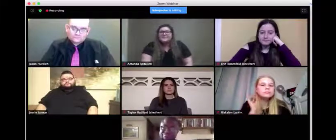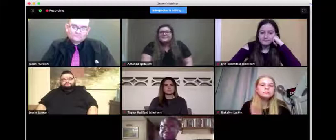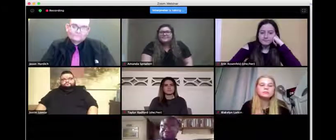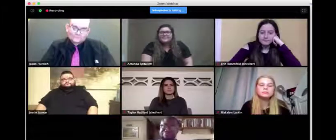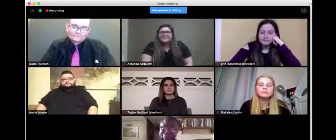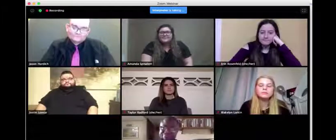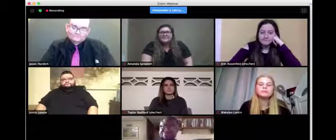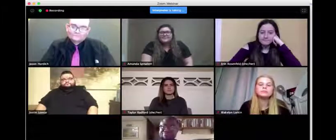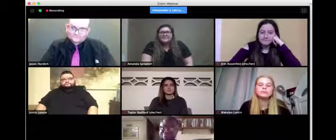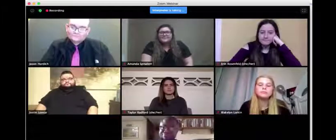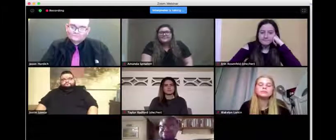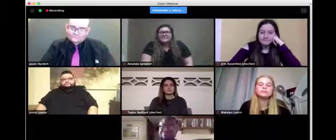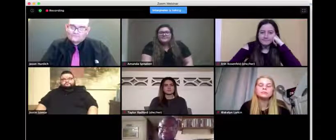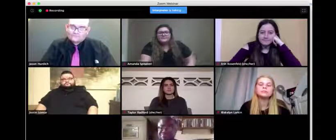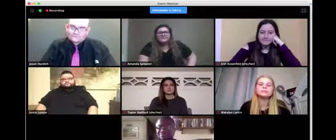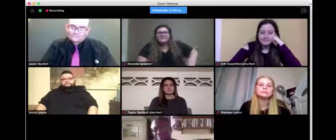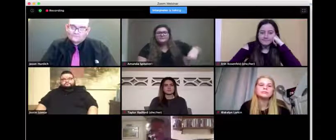Okay, Blakelyn.